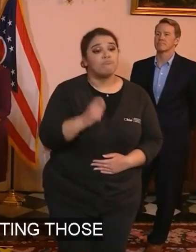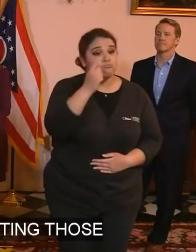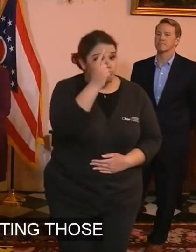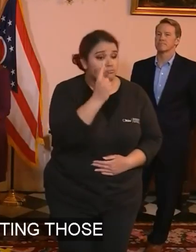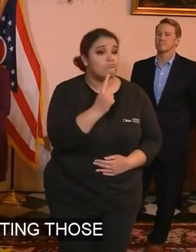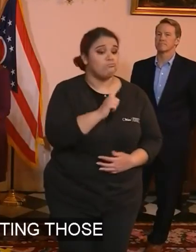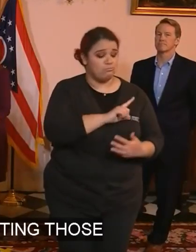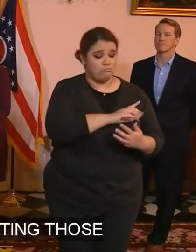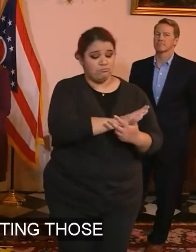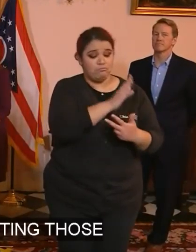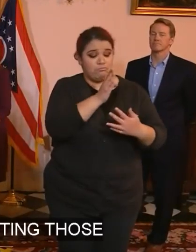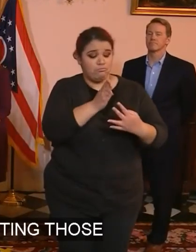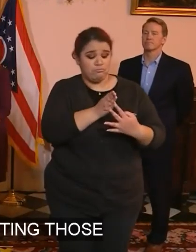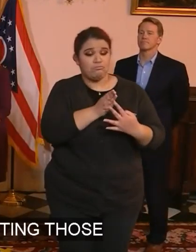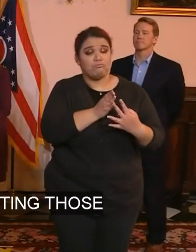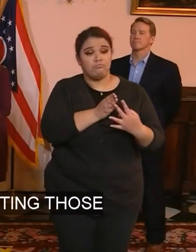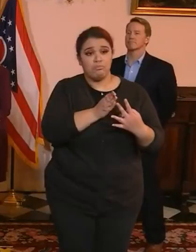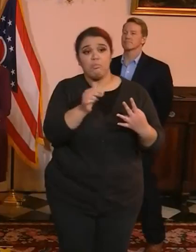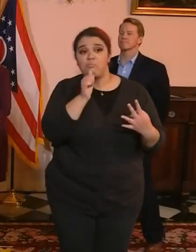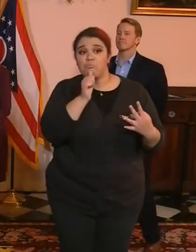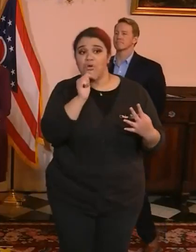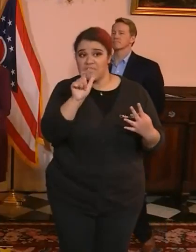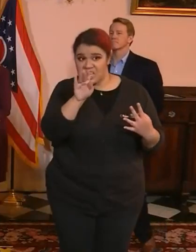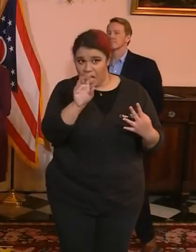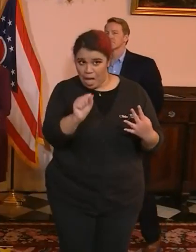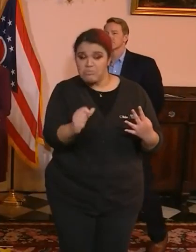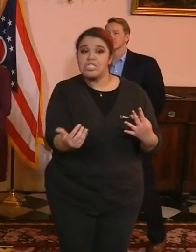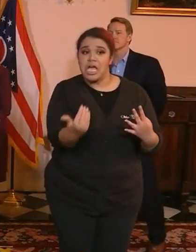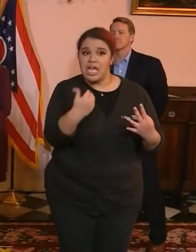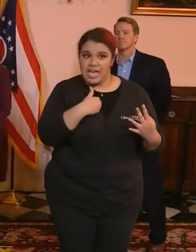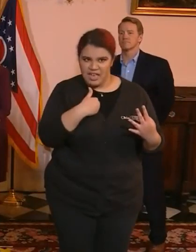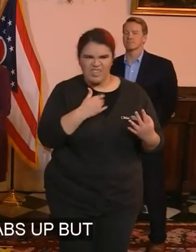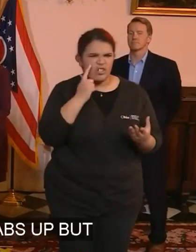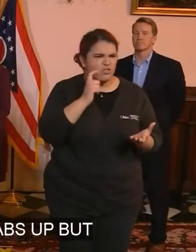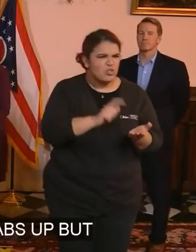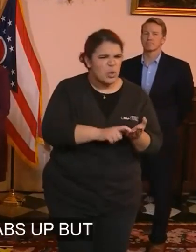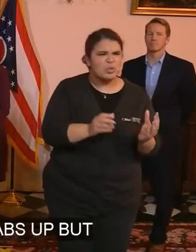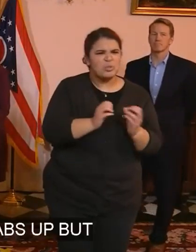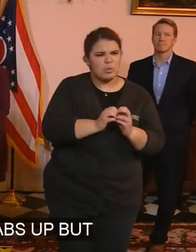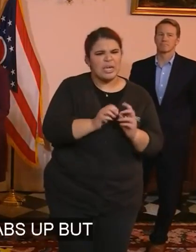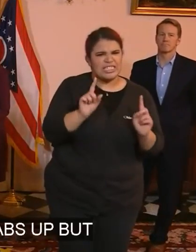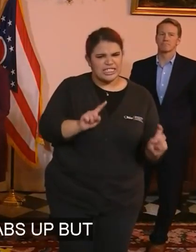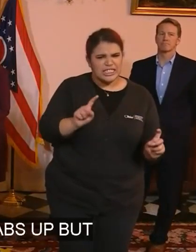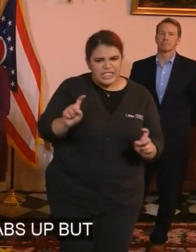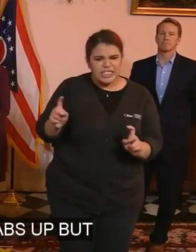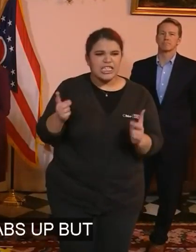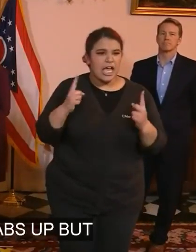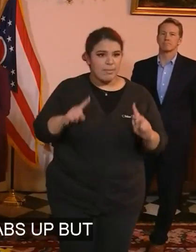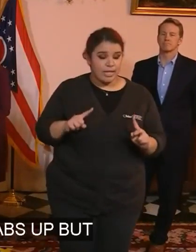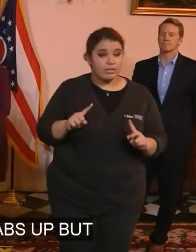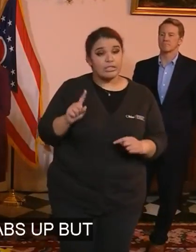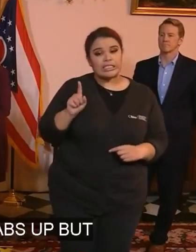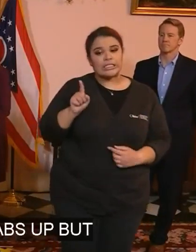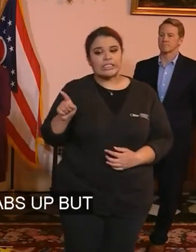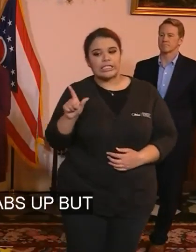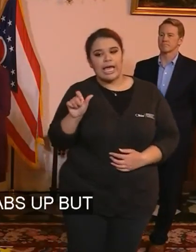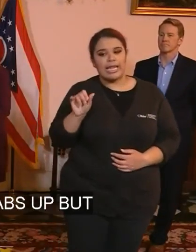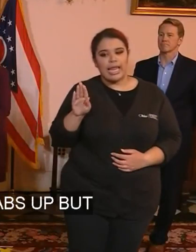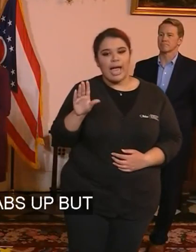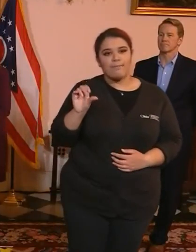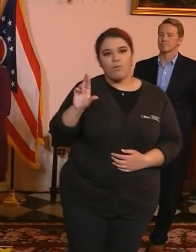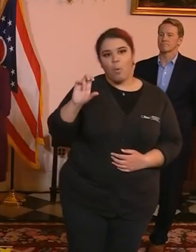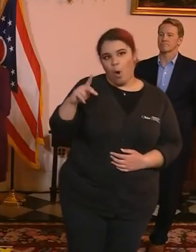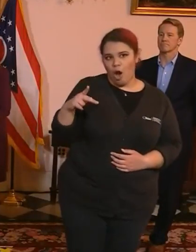labs up, but you've seen that testing increase. That's the LabCorps, the Quests.